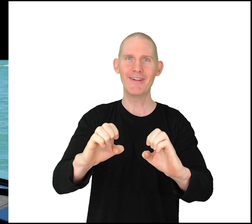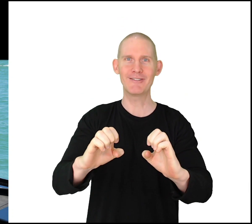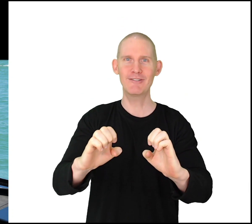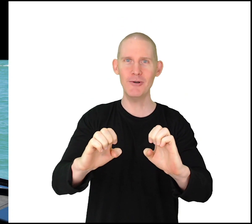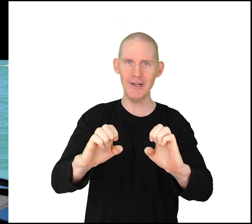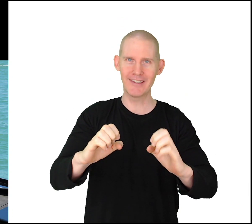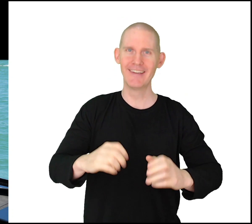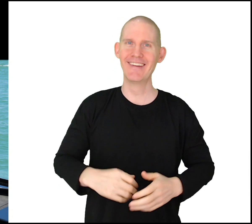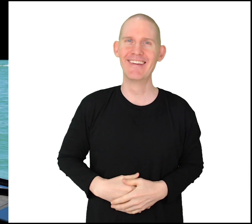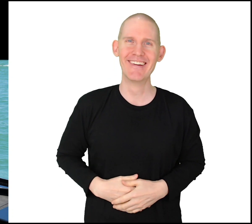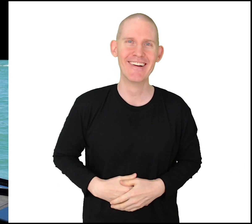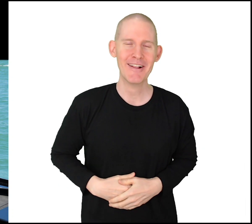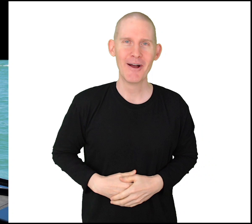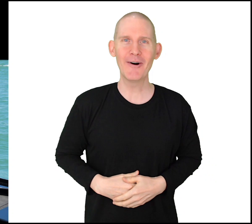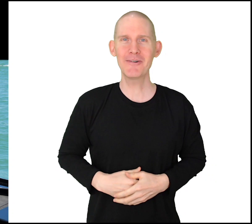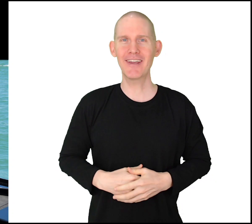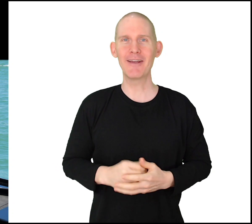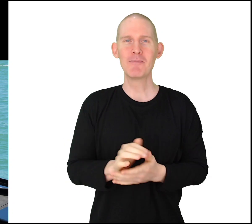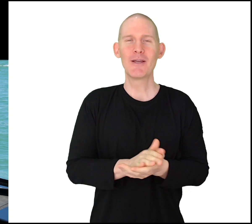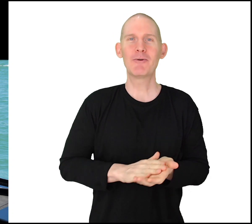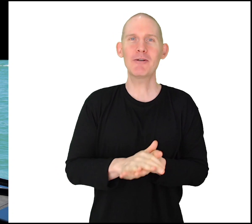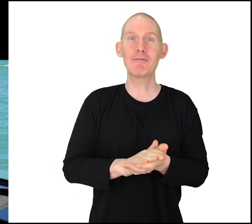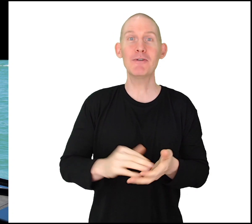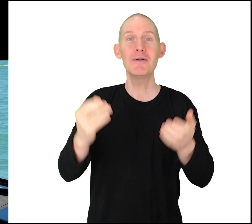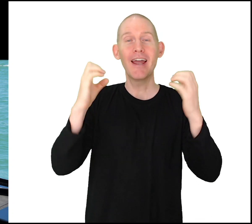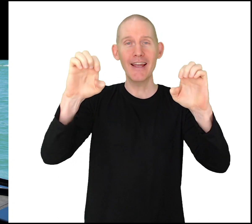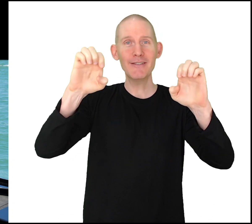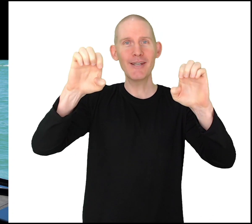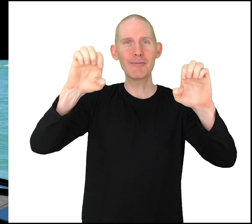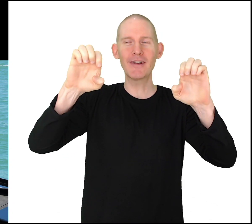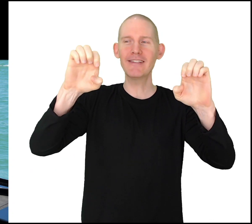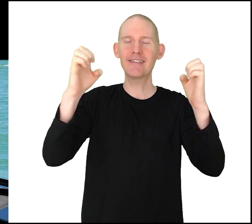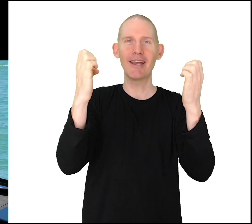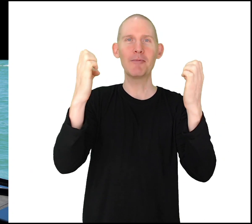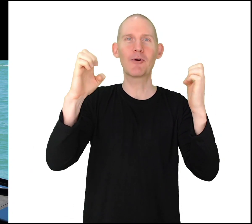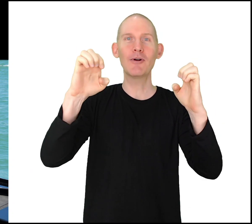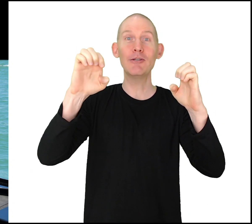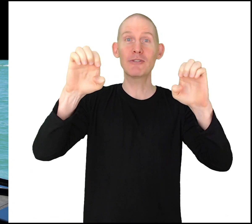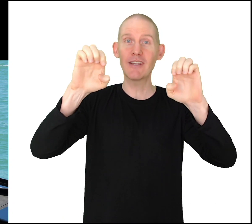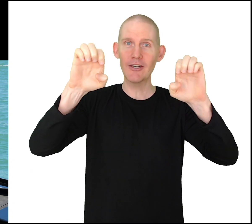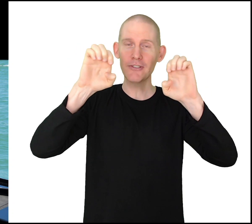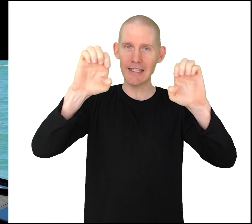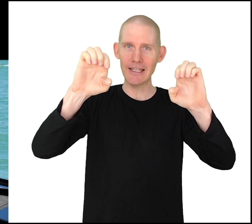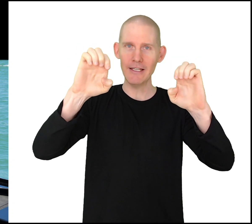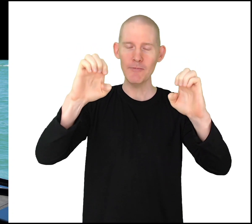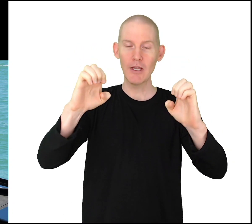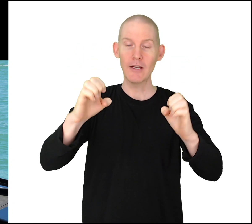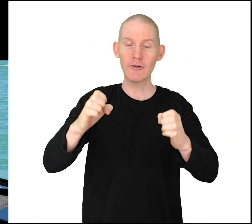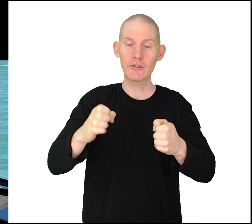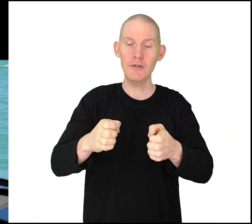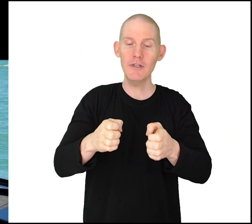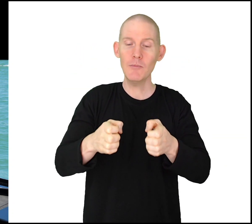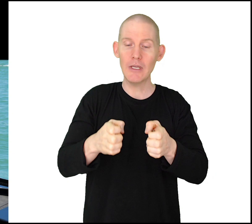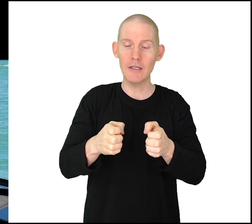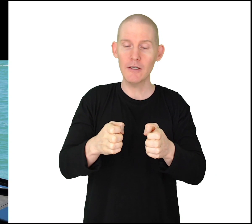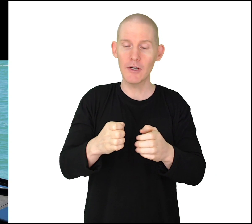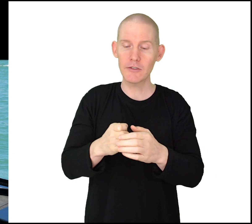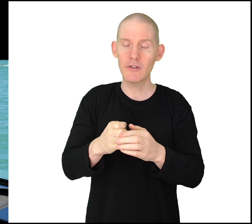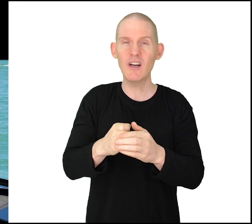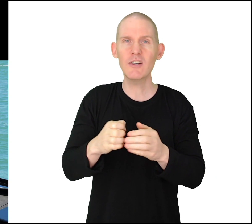Let's do it. Okay, quick review. Hand shapes are the same. We're going to use the letters E. Now turn them in, all right? So the knuckles